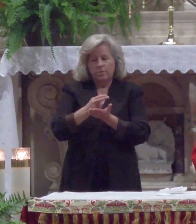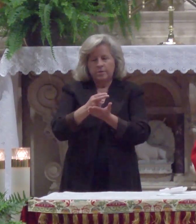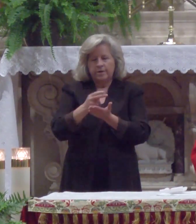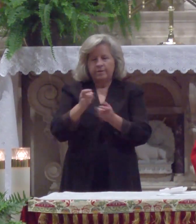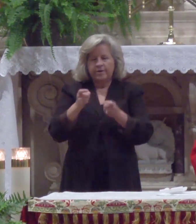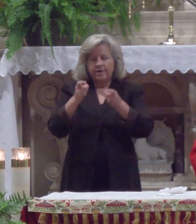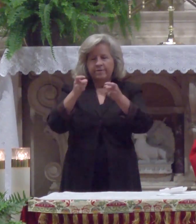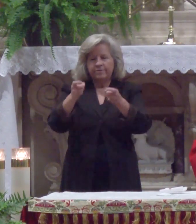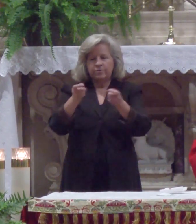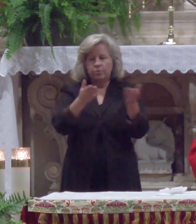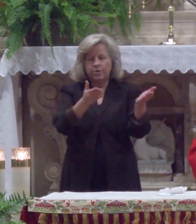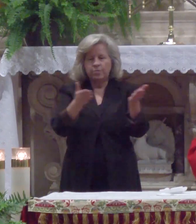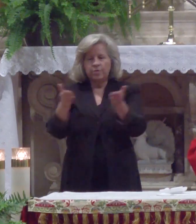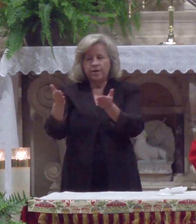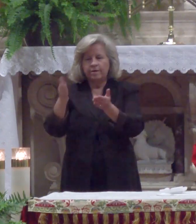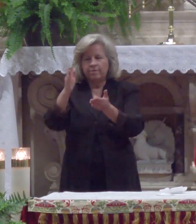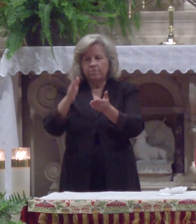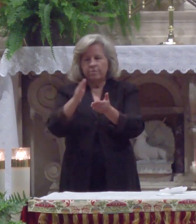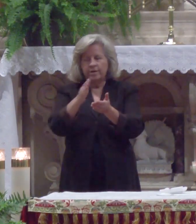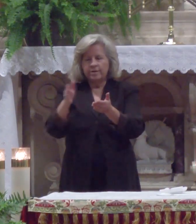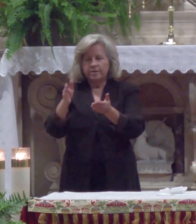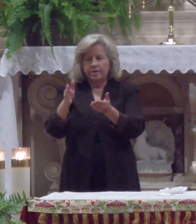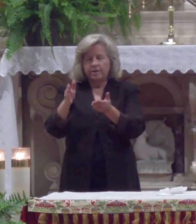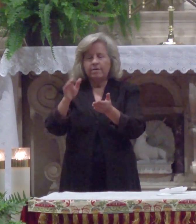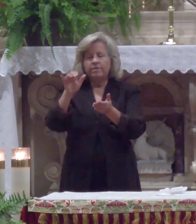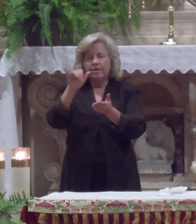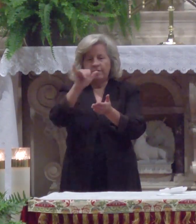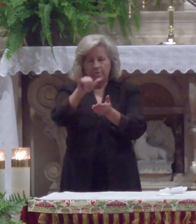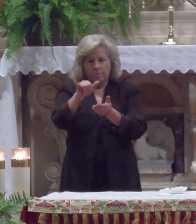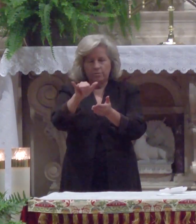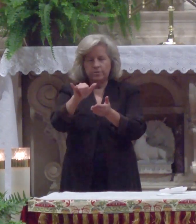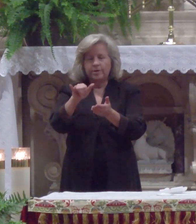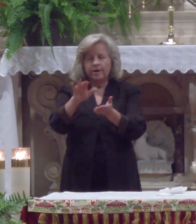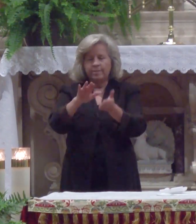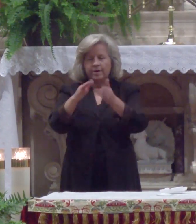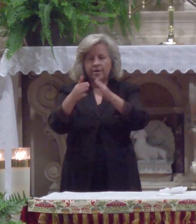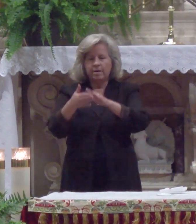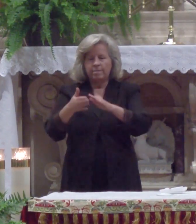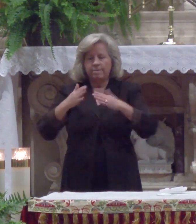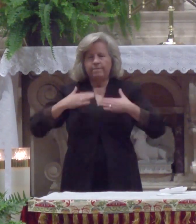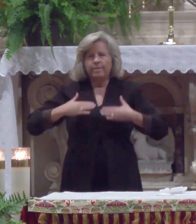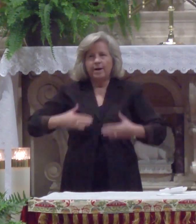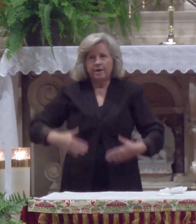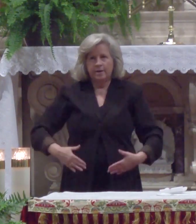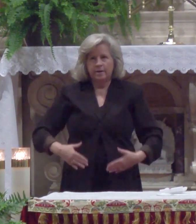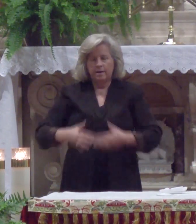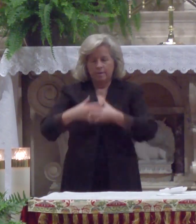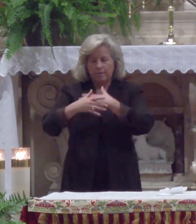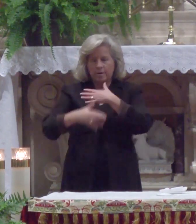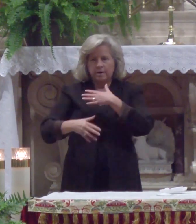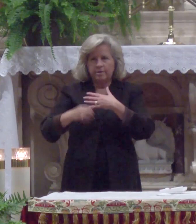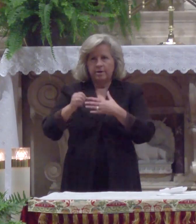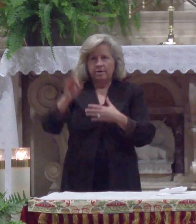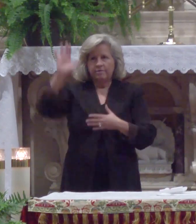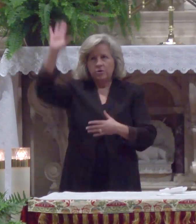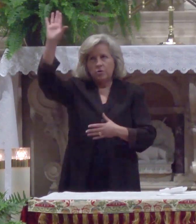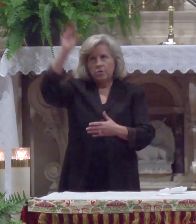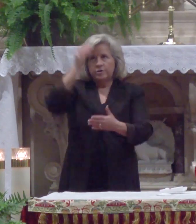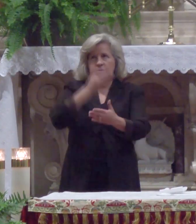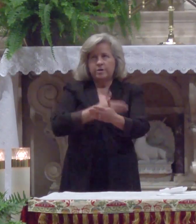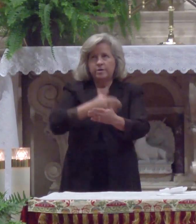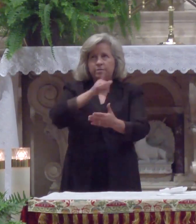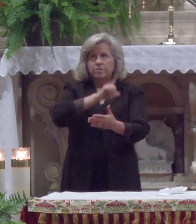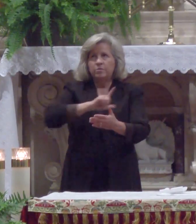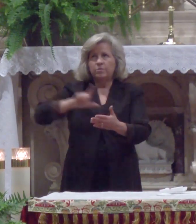for consecration, that they may become for us the body and blood of your Son, our Lord